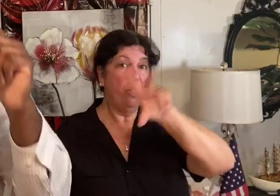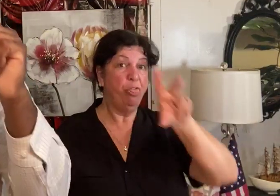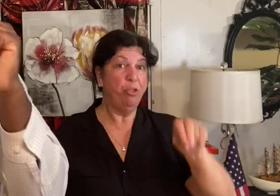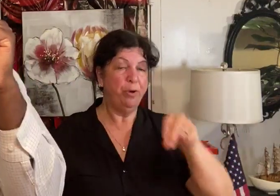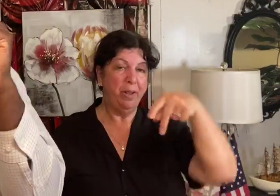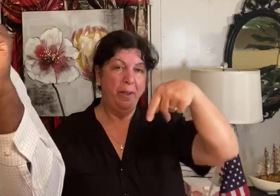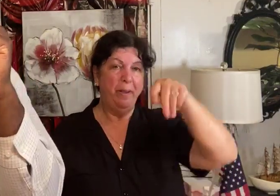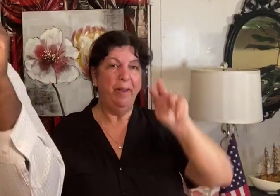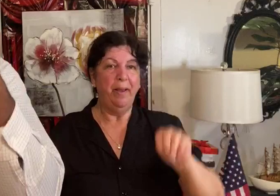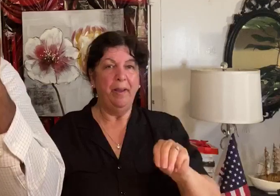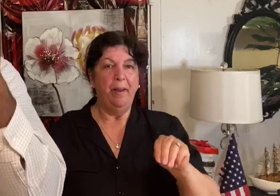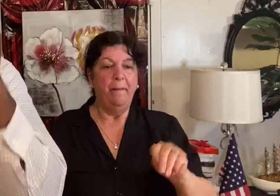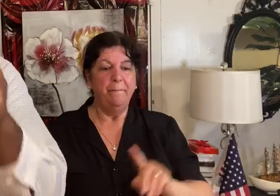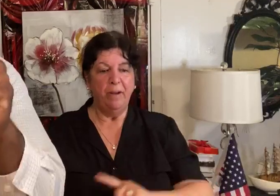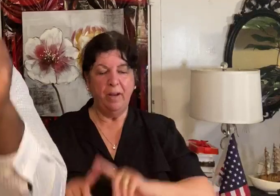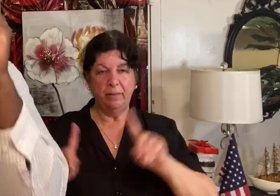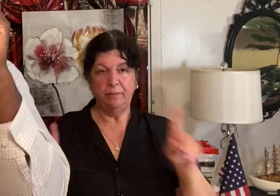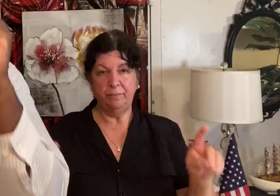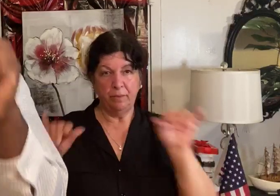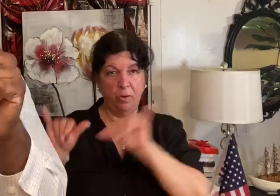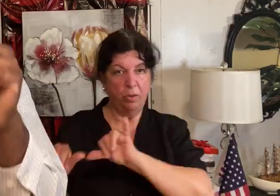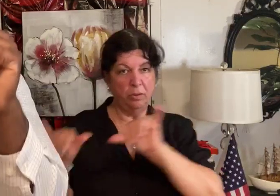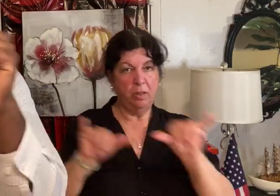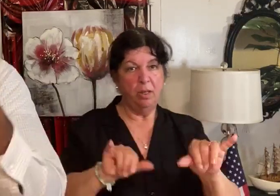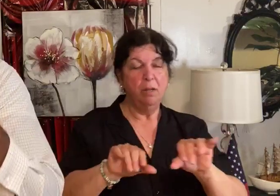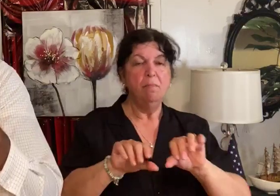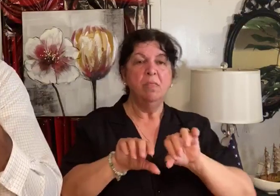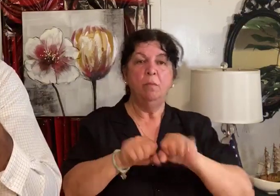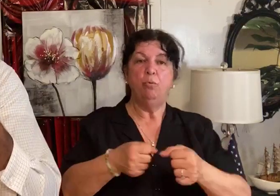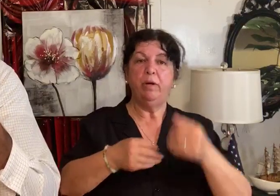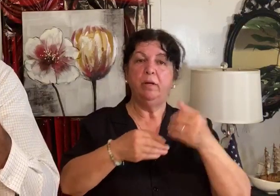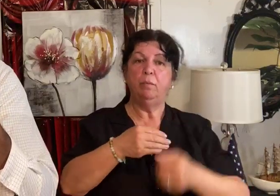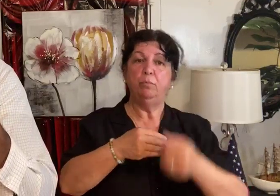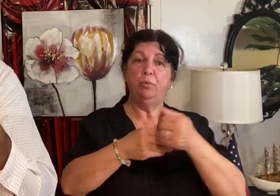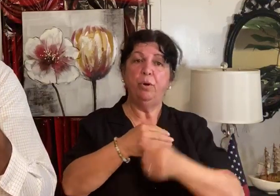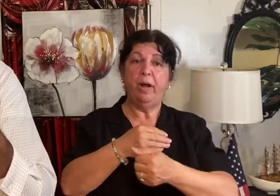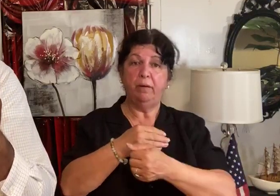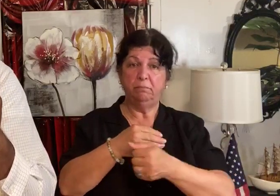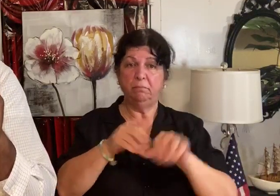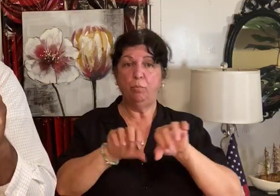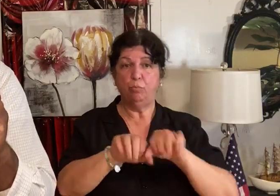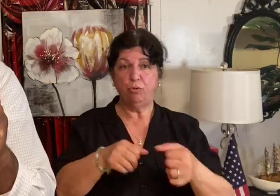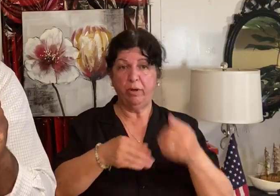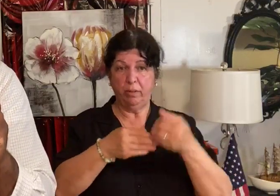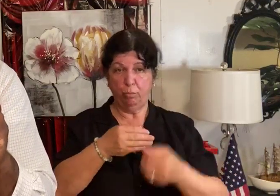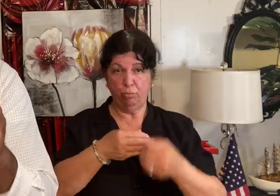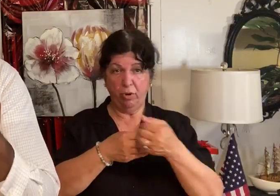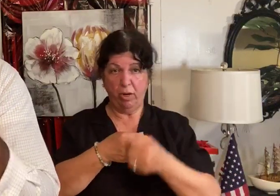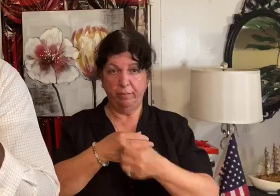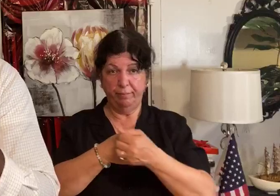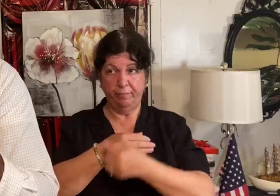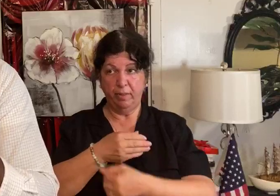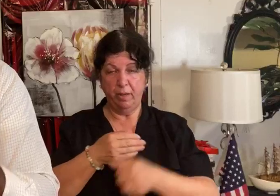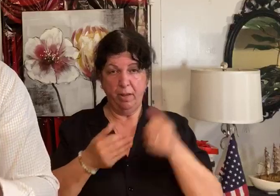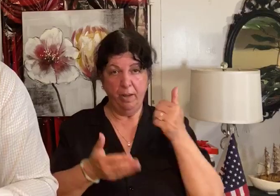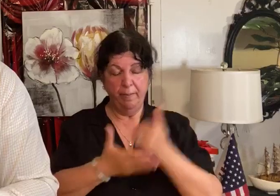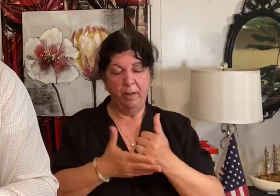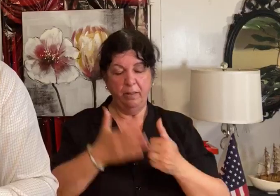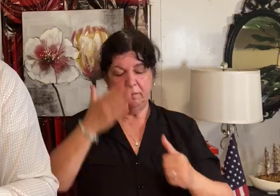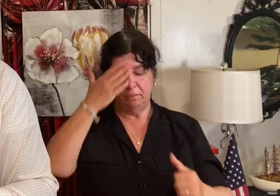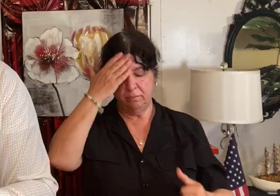p.m. But also in the breaking of bread. In the breaking of bread.